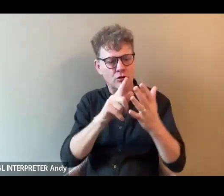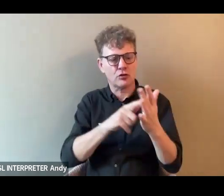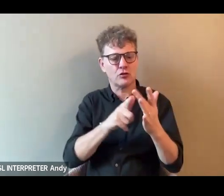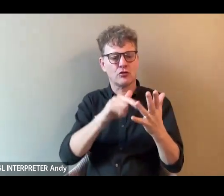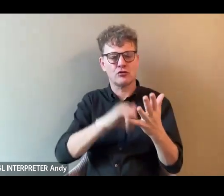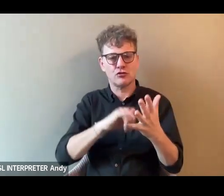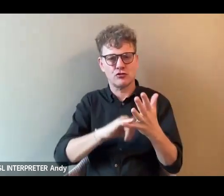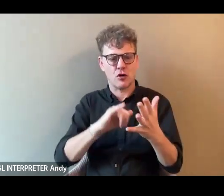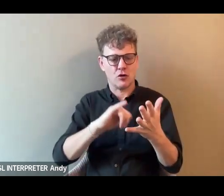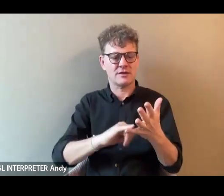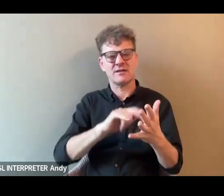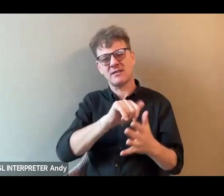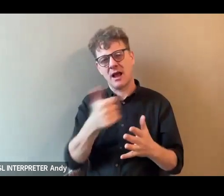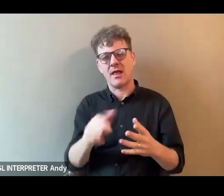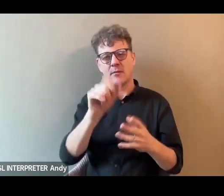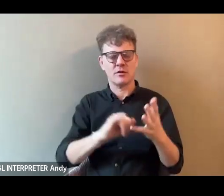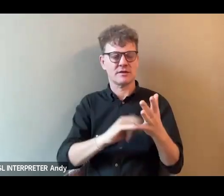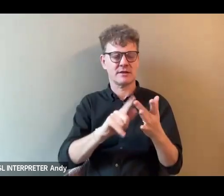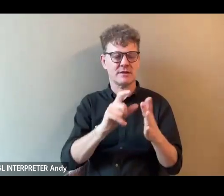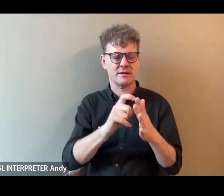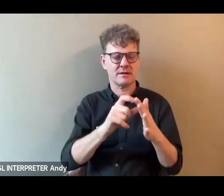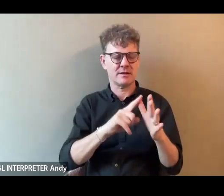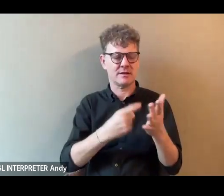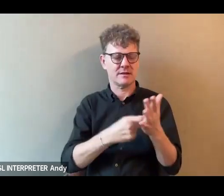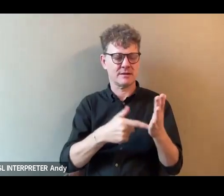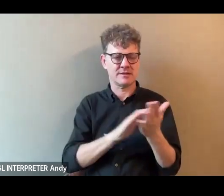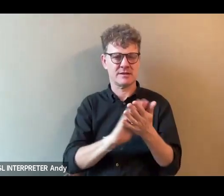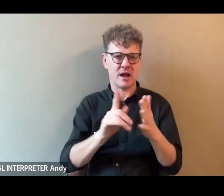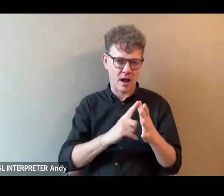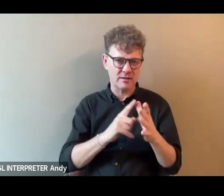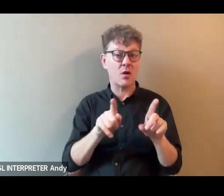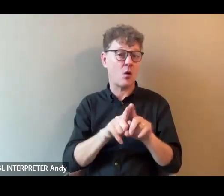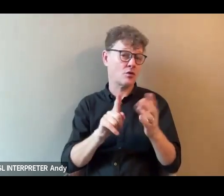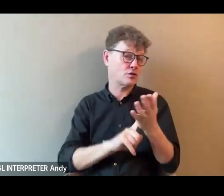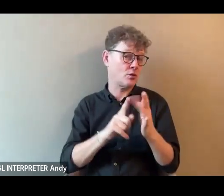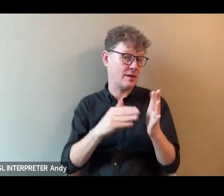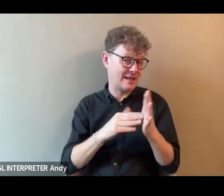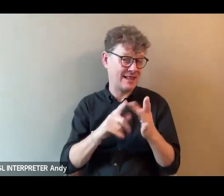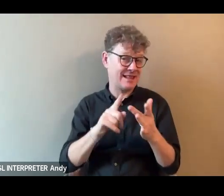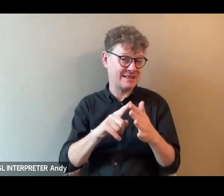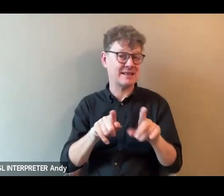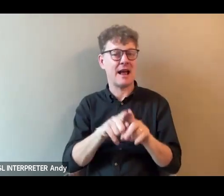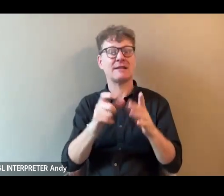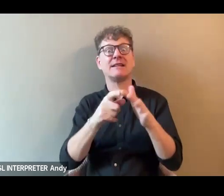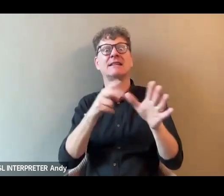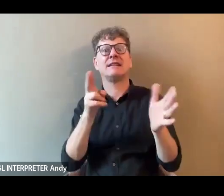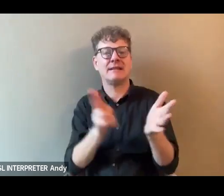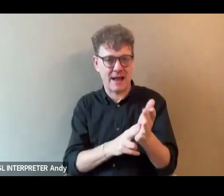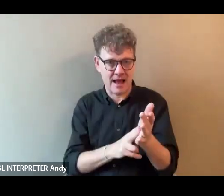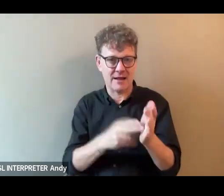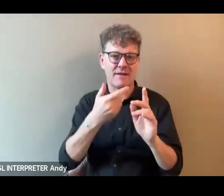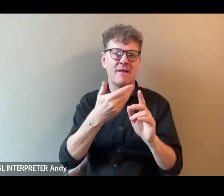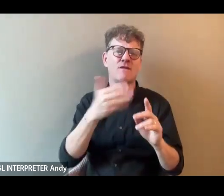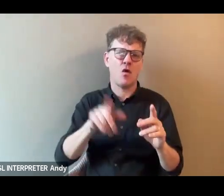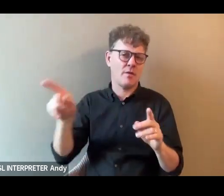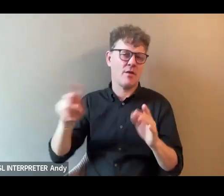have been leading on this, and Lizzie as well has been a key actor. We've got Dan as well, of course, who's been mentioned from the organisation who's put all